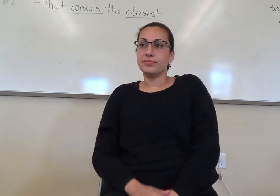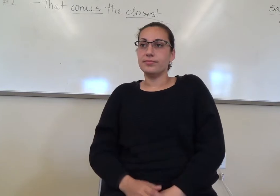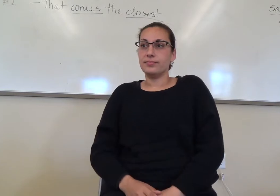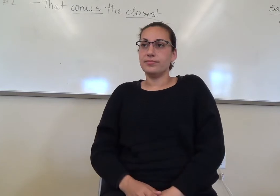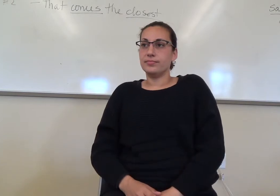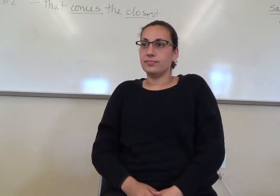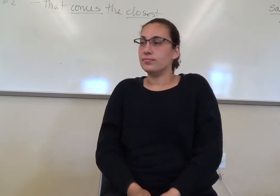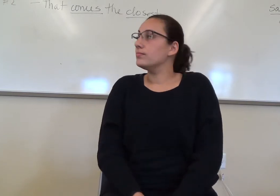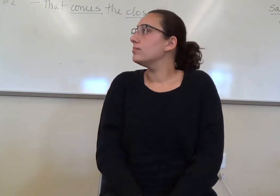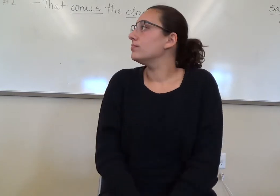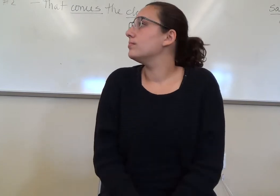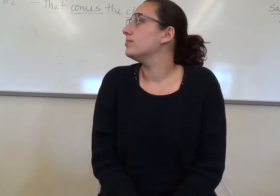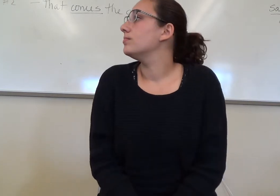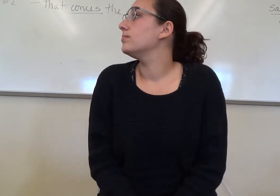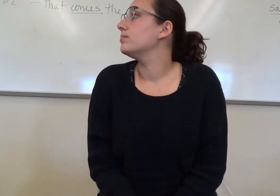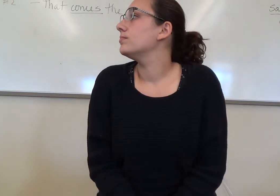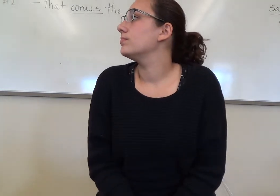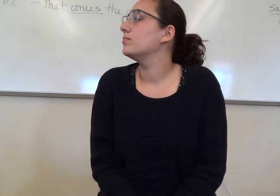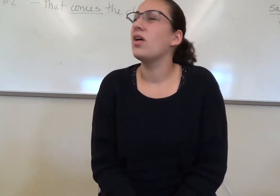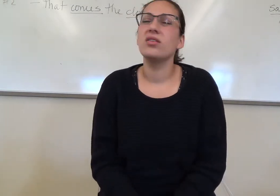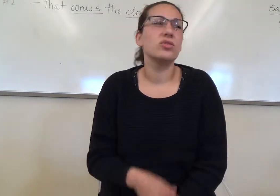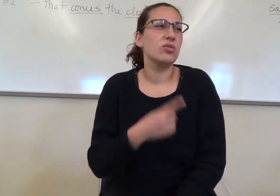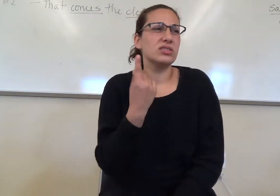something about the Arizona.